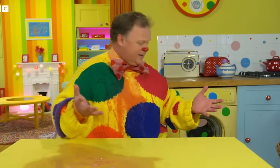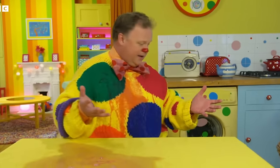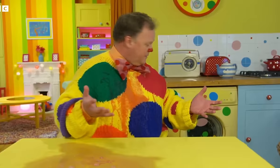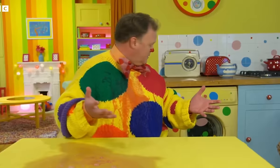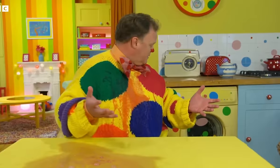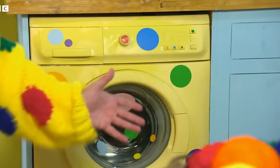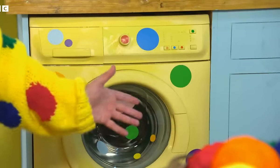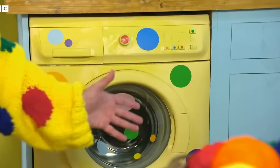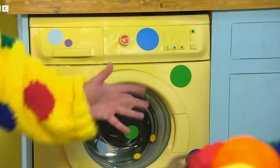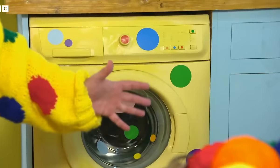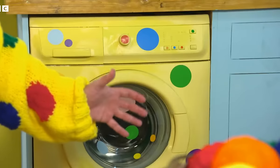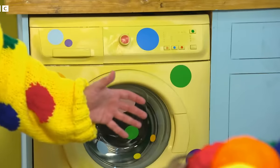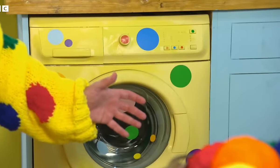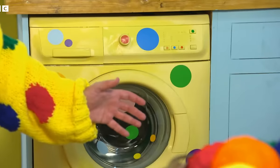to...